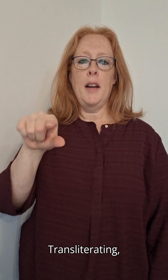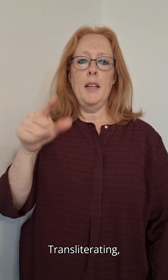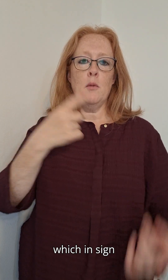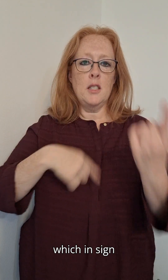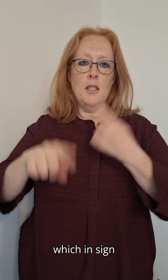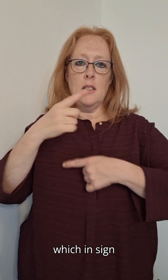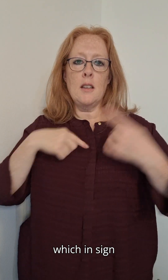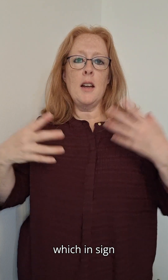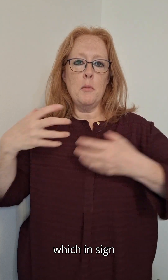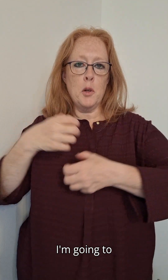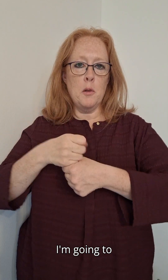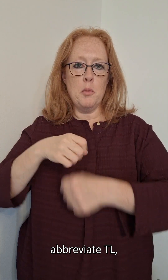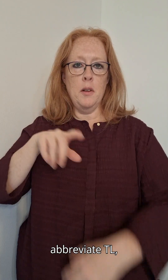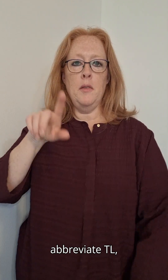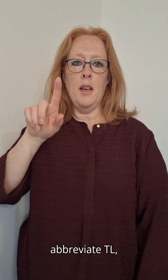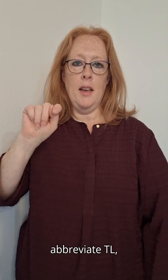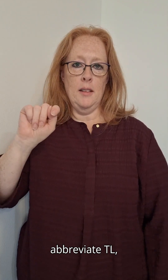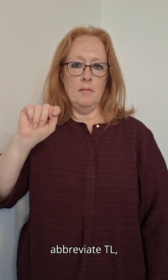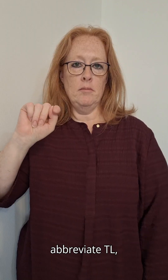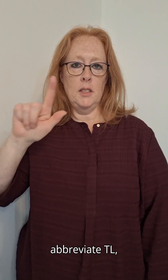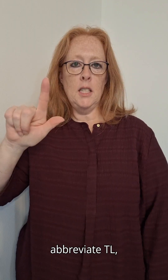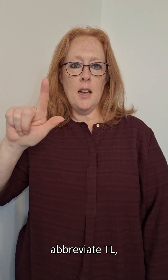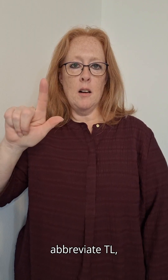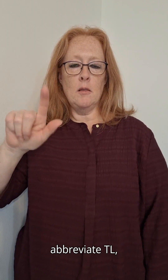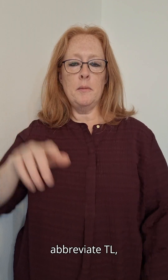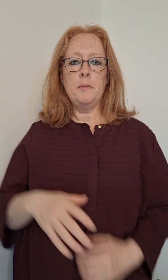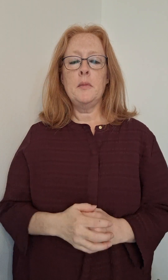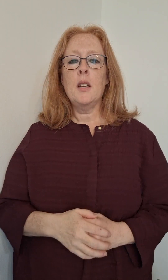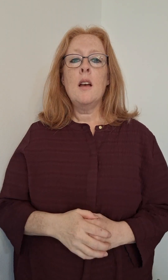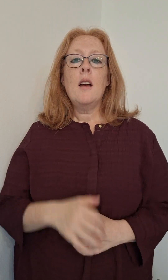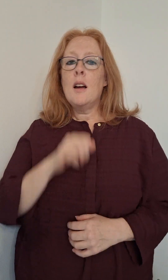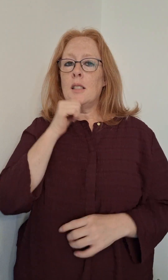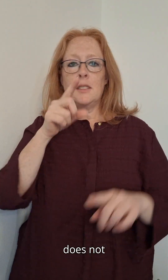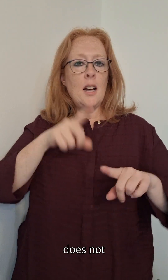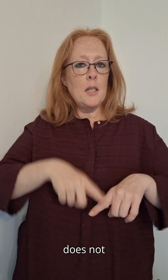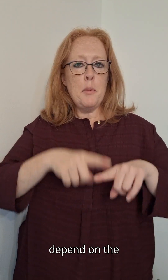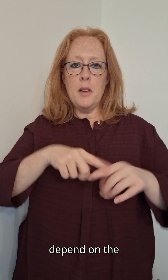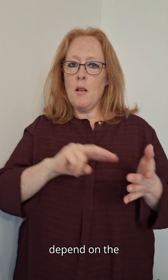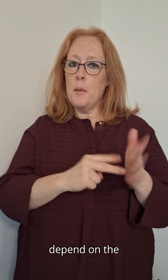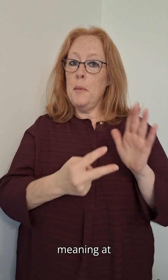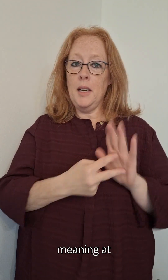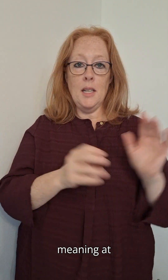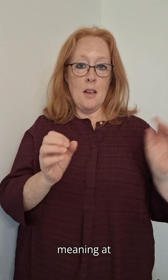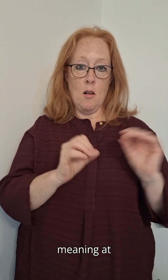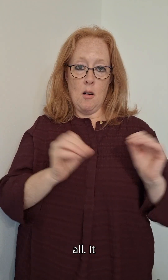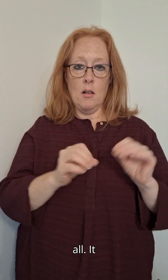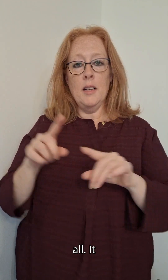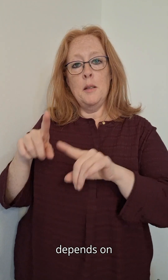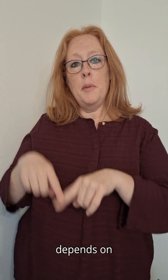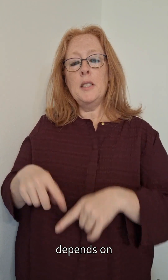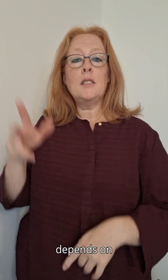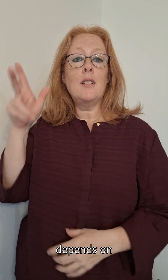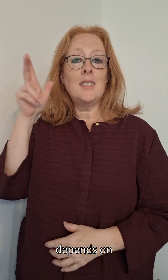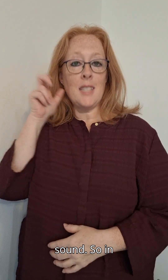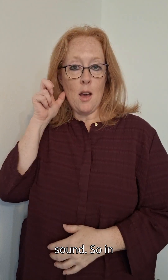Transliterating, which in sign I'm going to abbreviate TL, does not depend on the meaning at all. It depends on